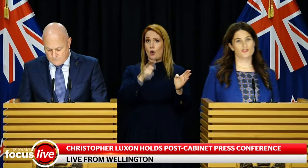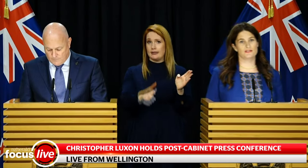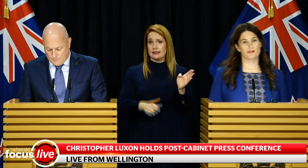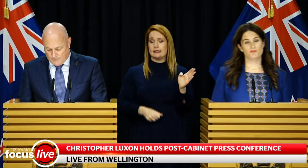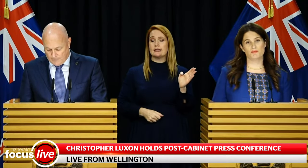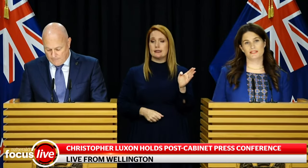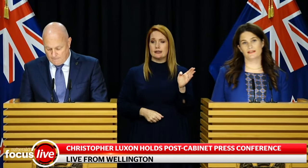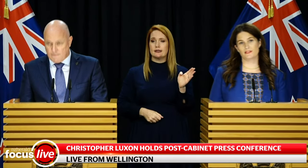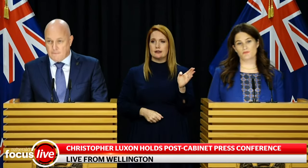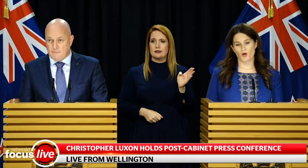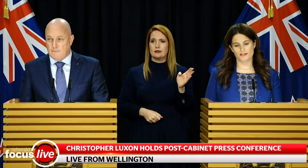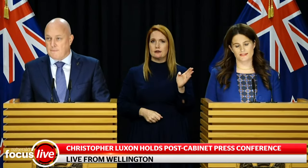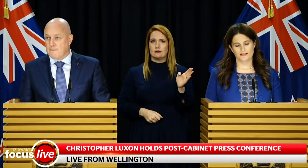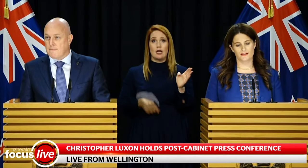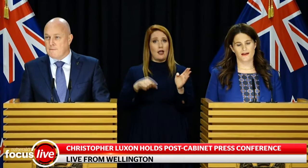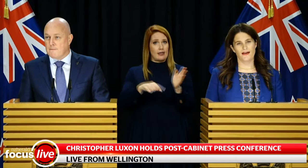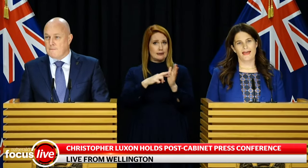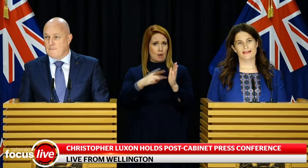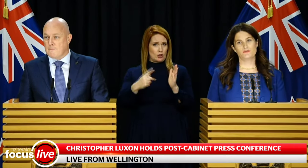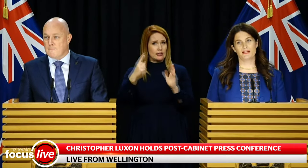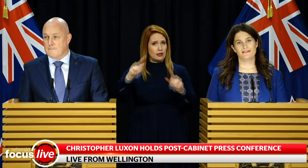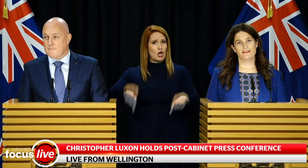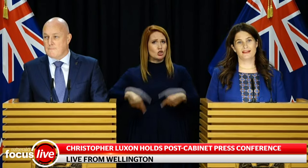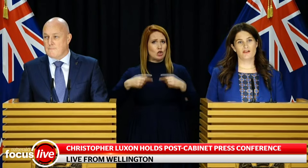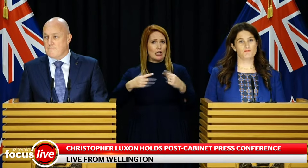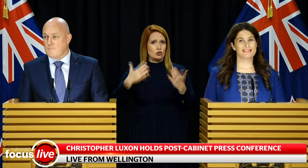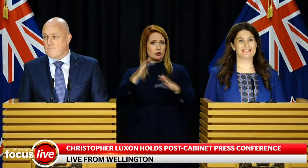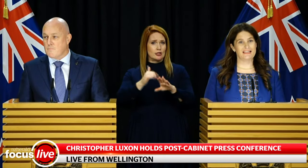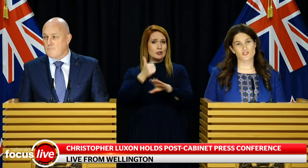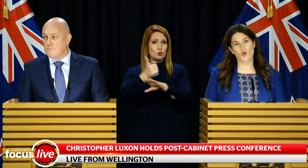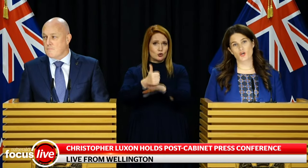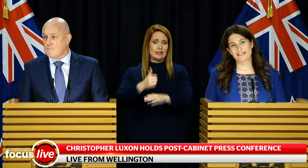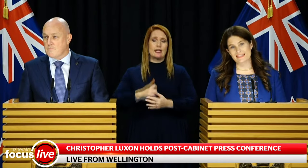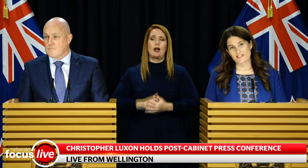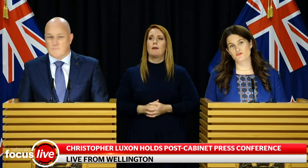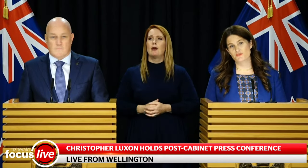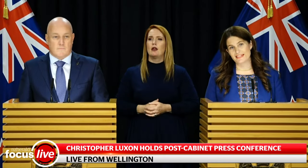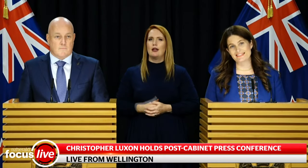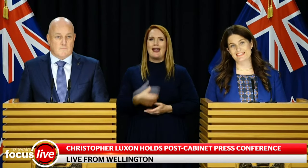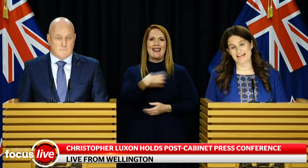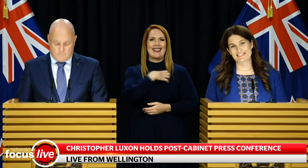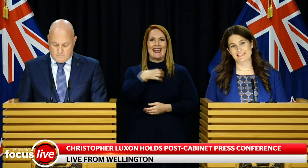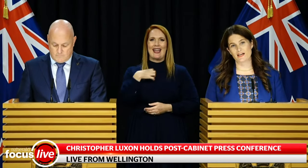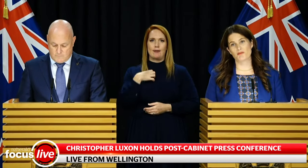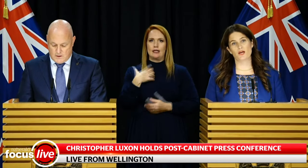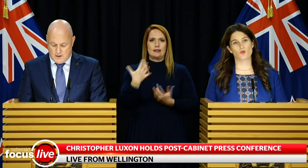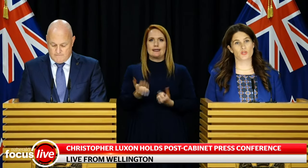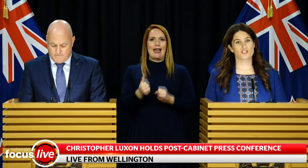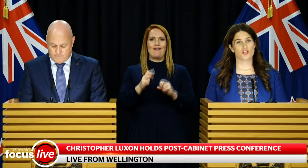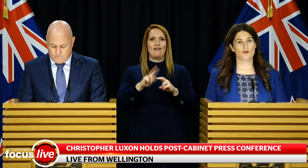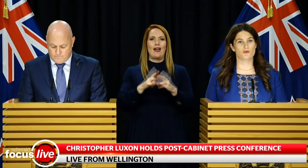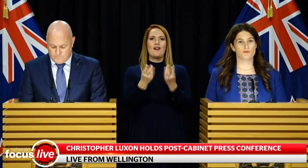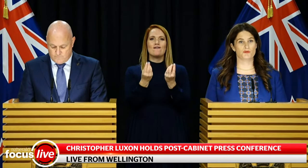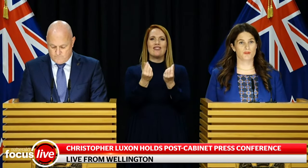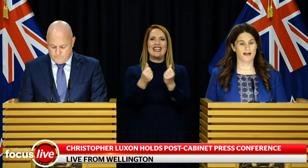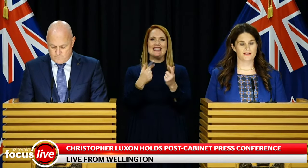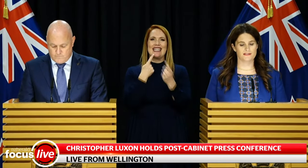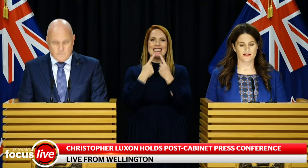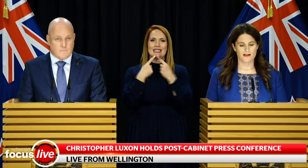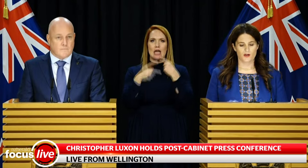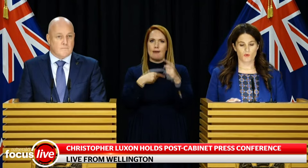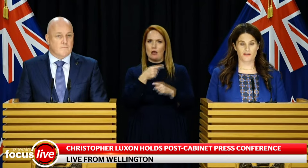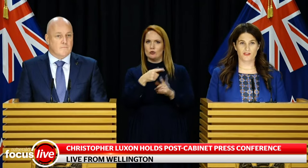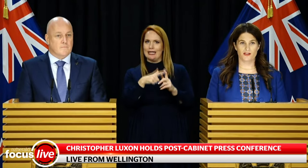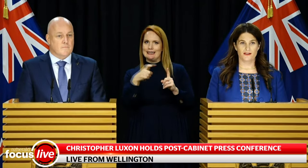the challenges in implementing this policy has been that the government does not collect fees data about early childhood